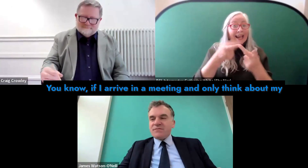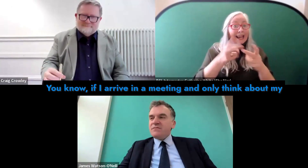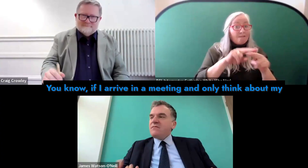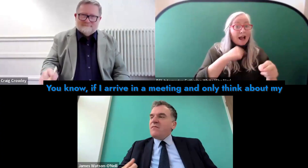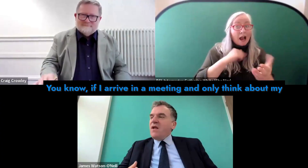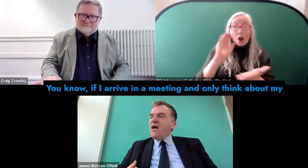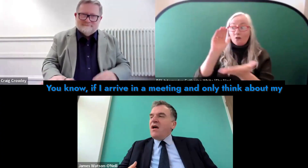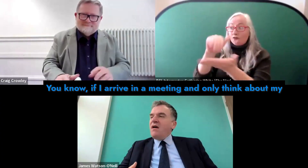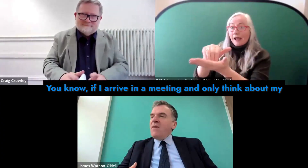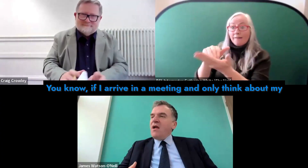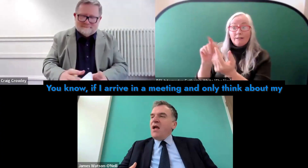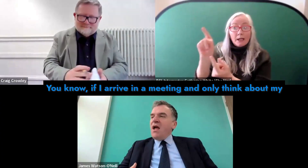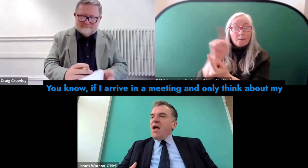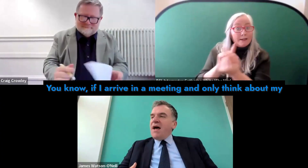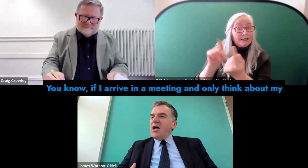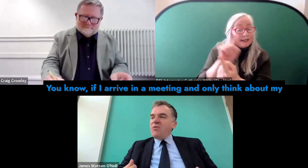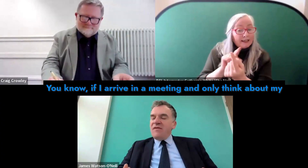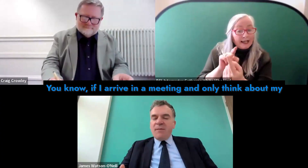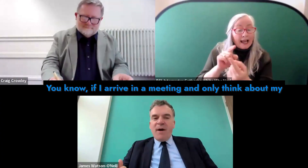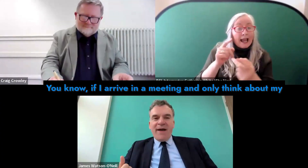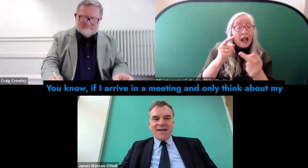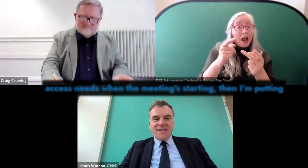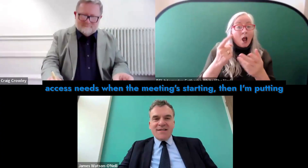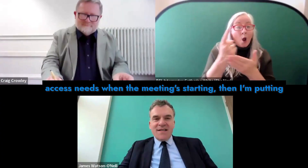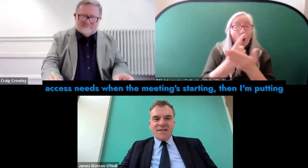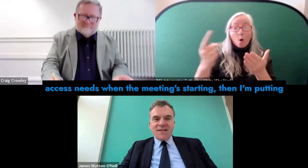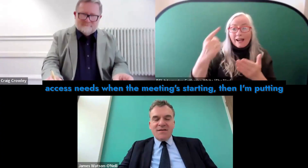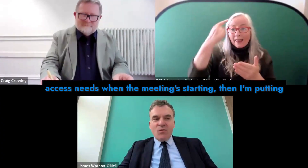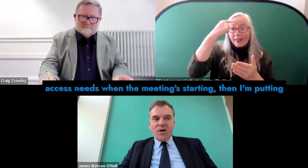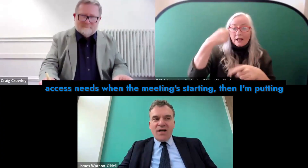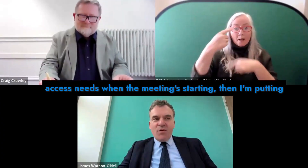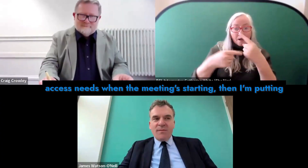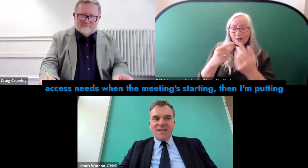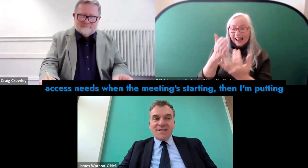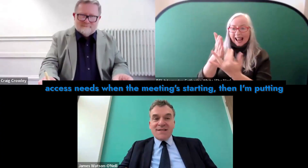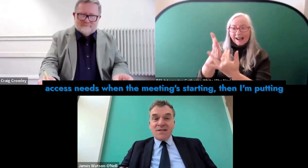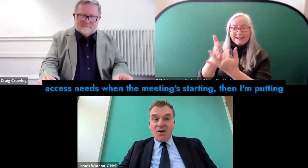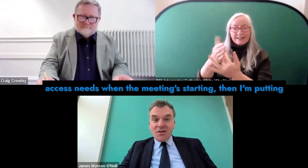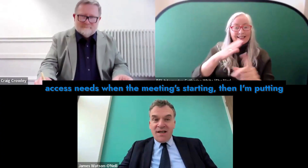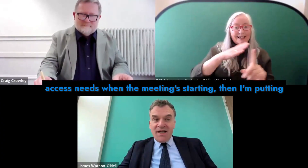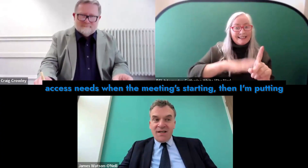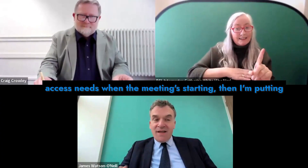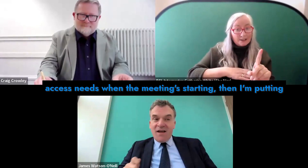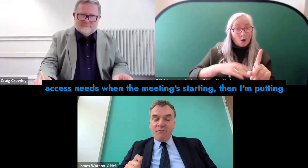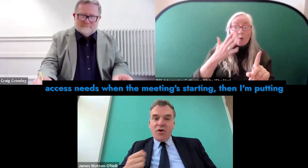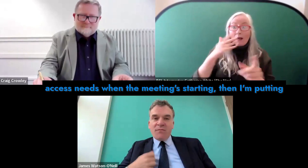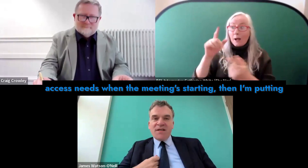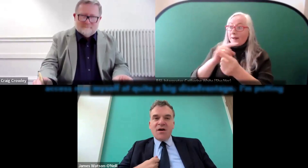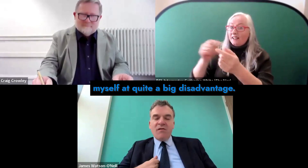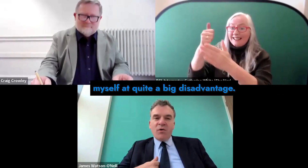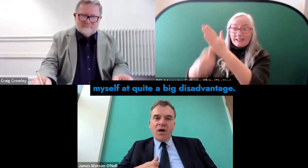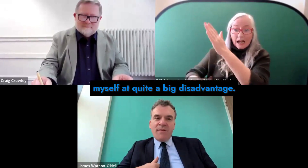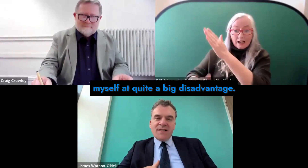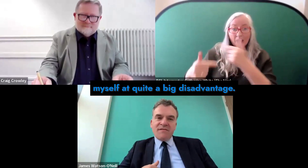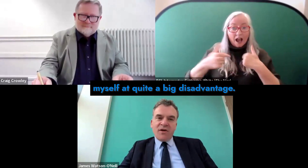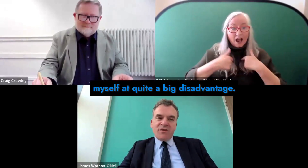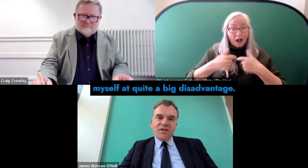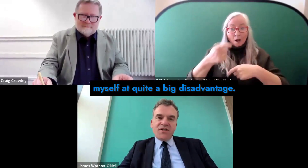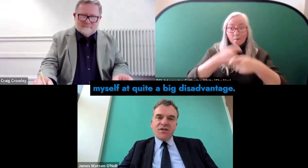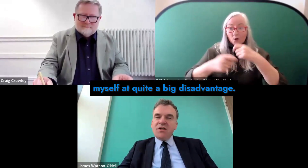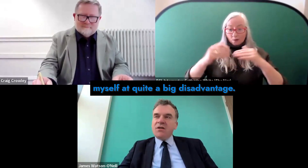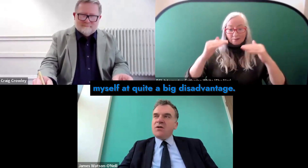meeting and only think about my access needs when the meeting's starting, then I'm putting myself